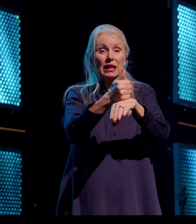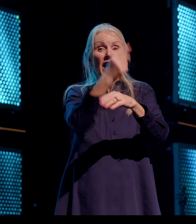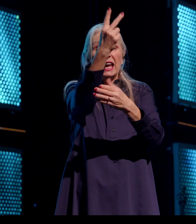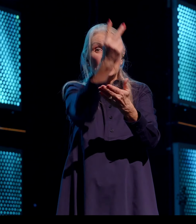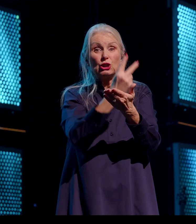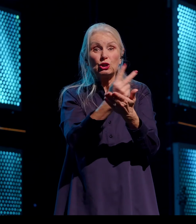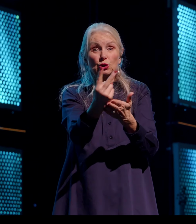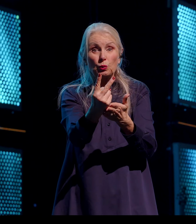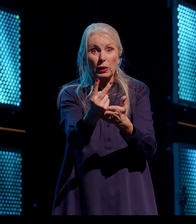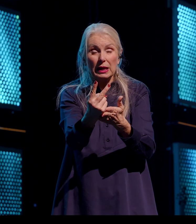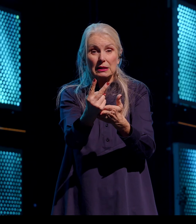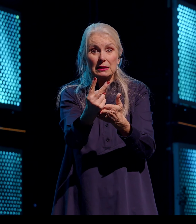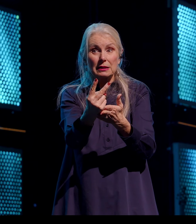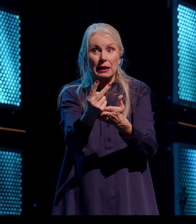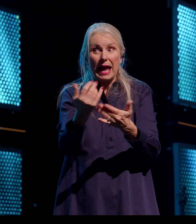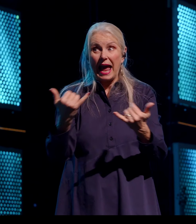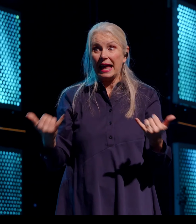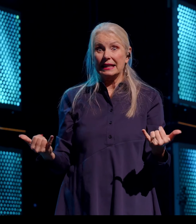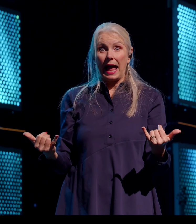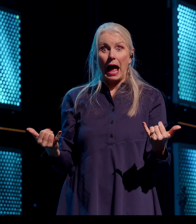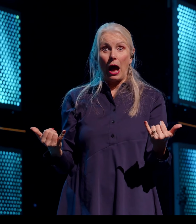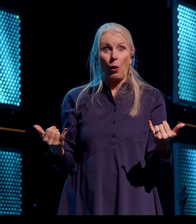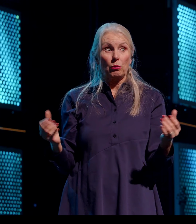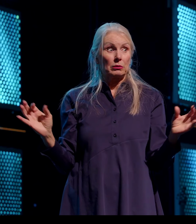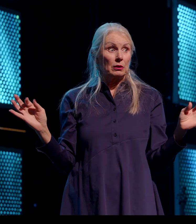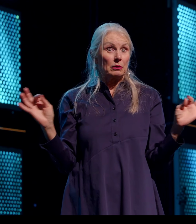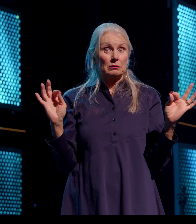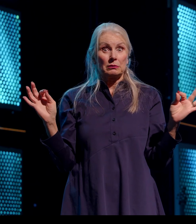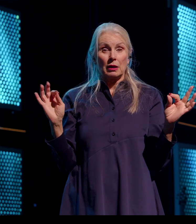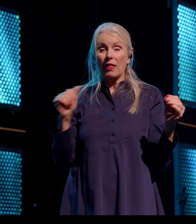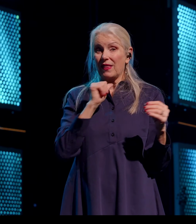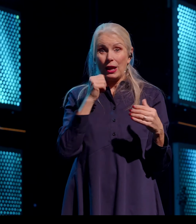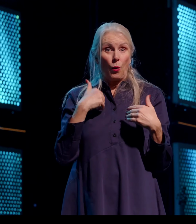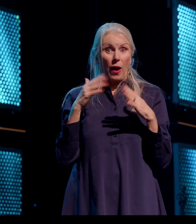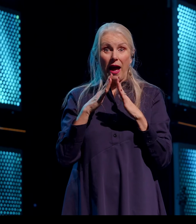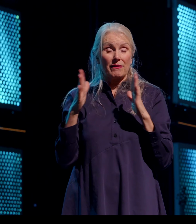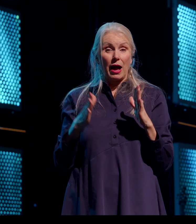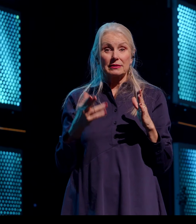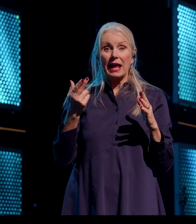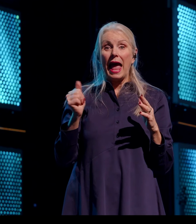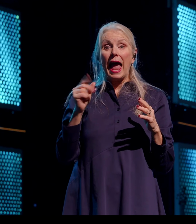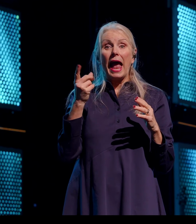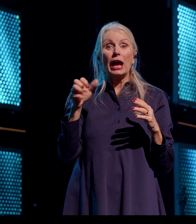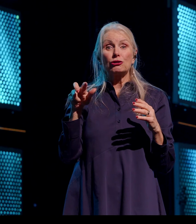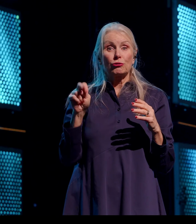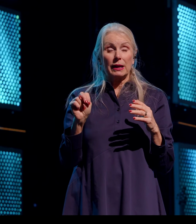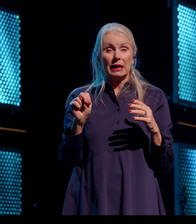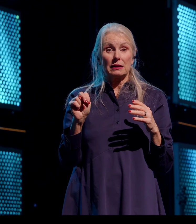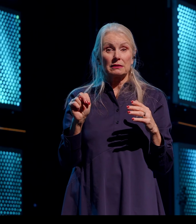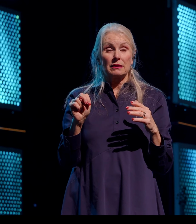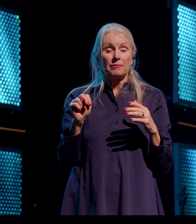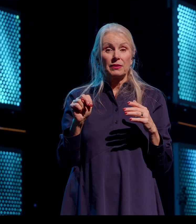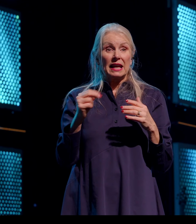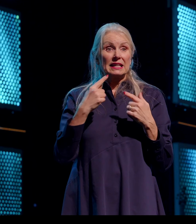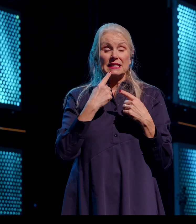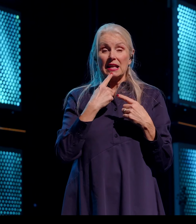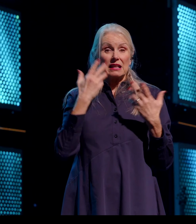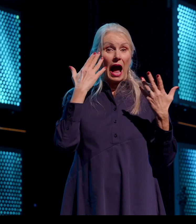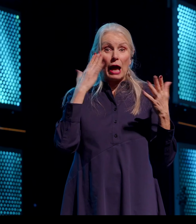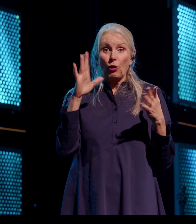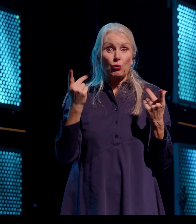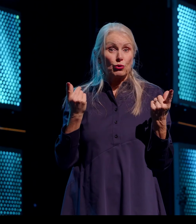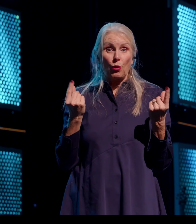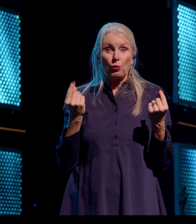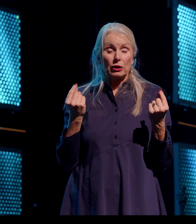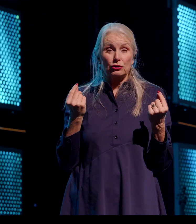2 weeks away from them moving in. They have no place to go. And I even saw Adrienne in the hub, and her eyes were just watering. Like, we don't know what to do.